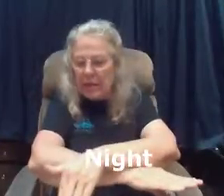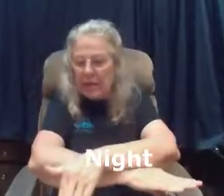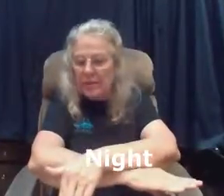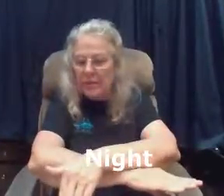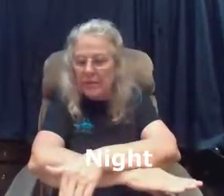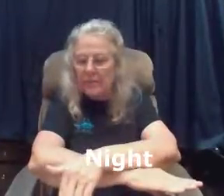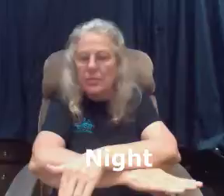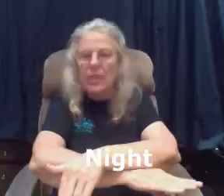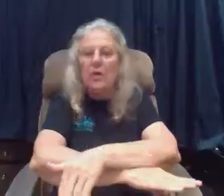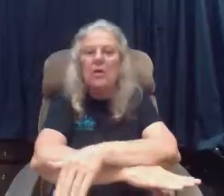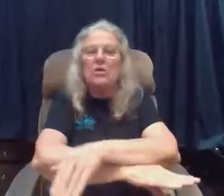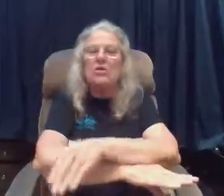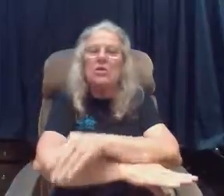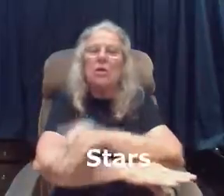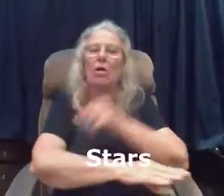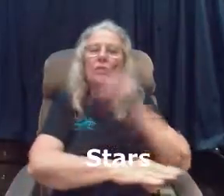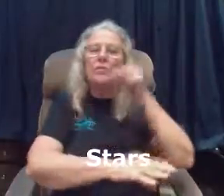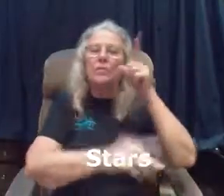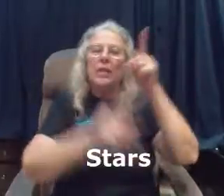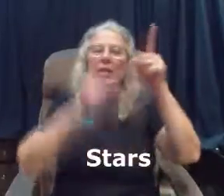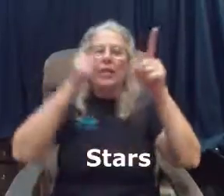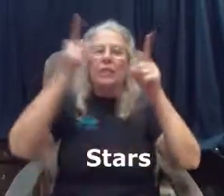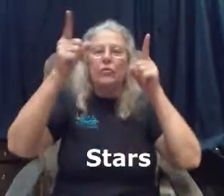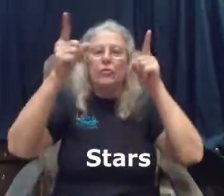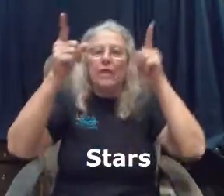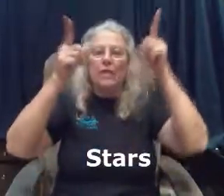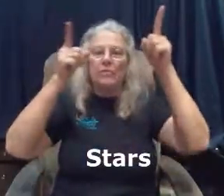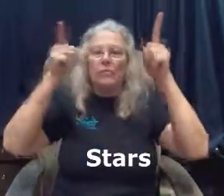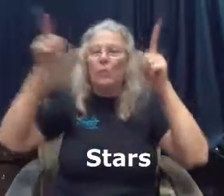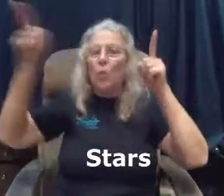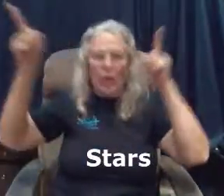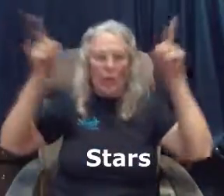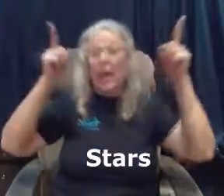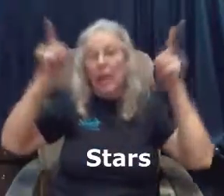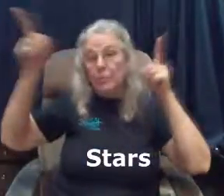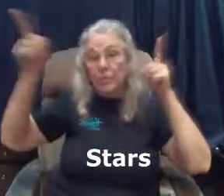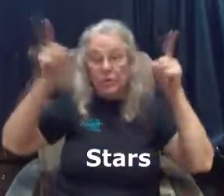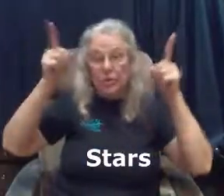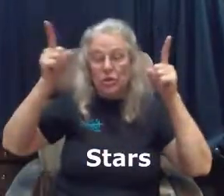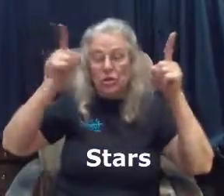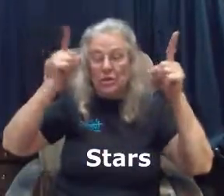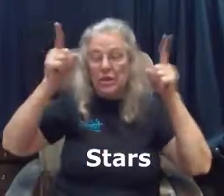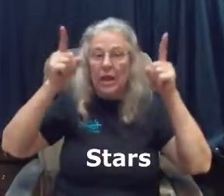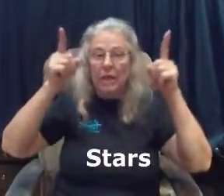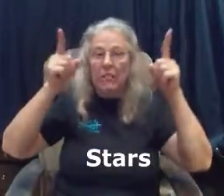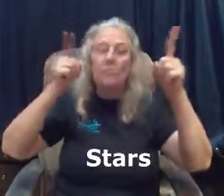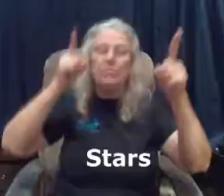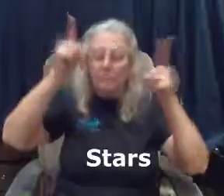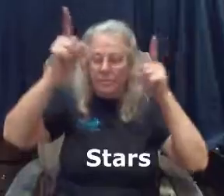Night. Stars, if you think of just pointing up to the stars in heaven,